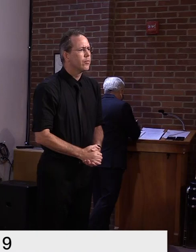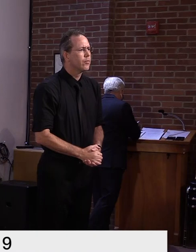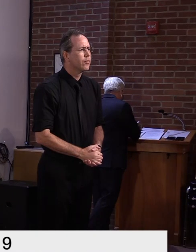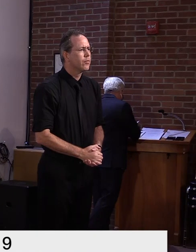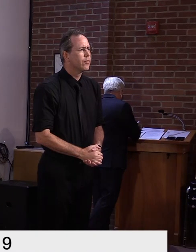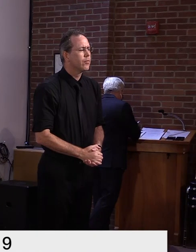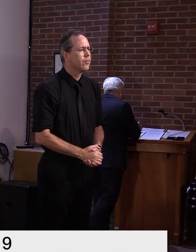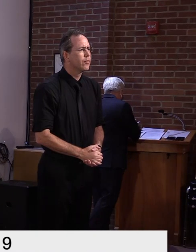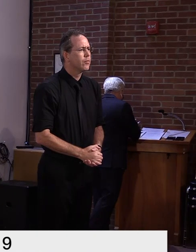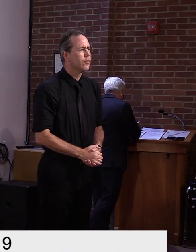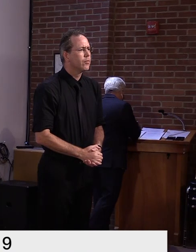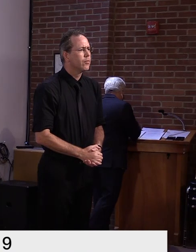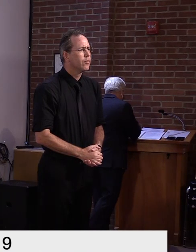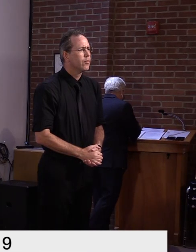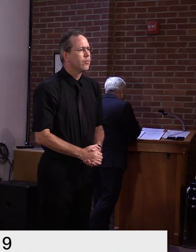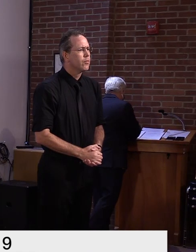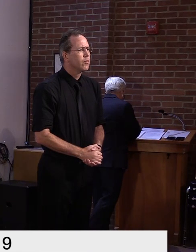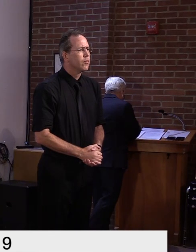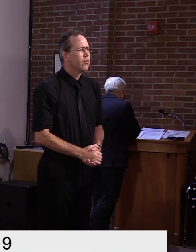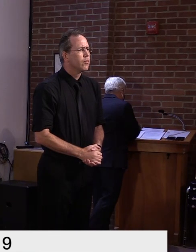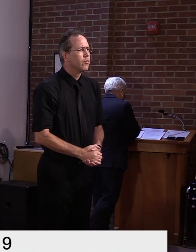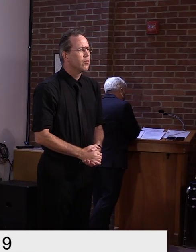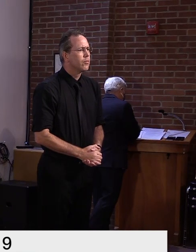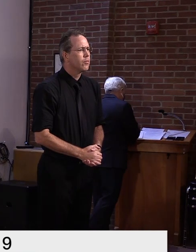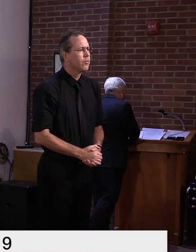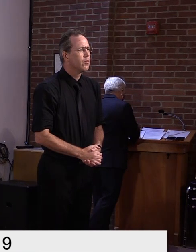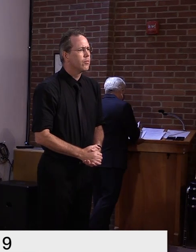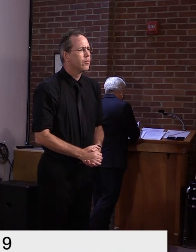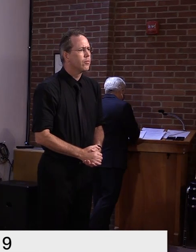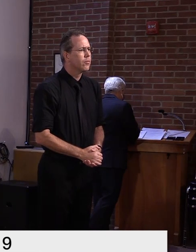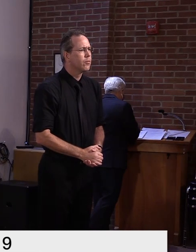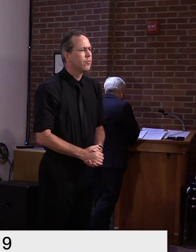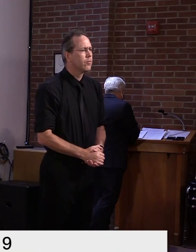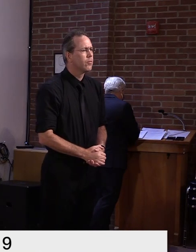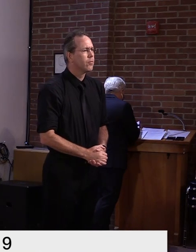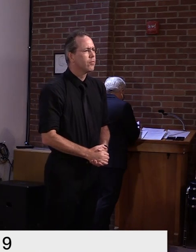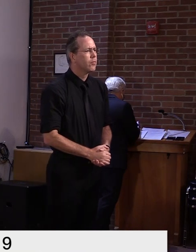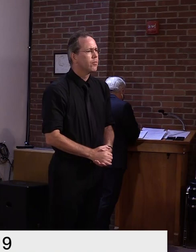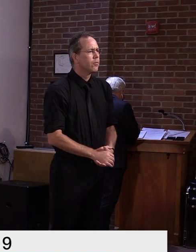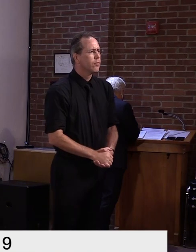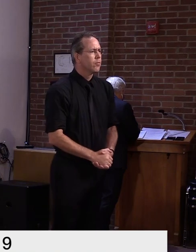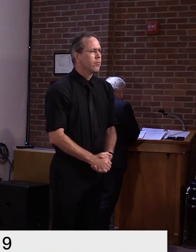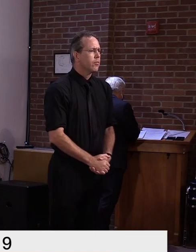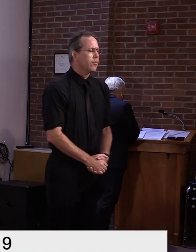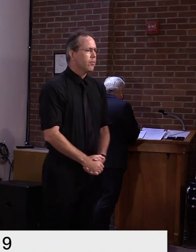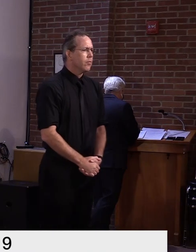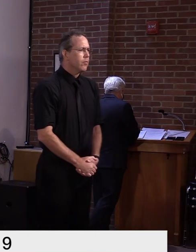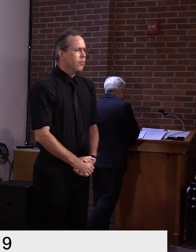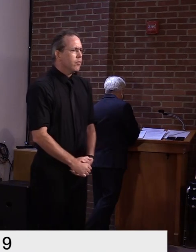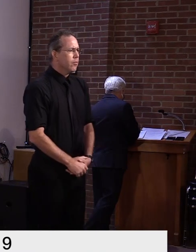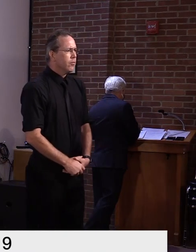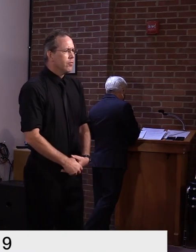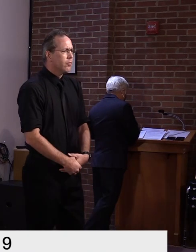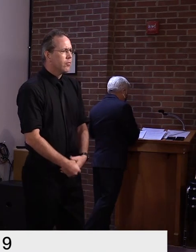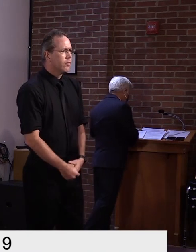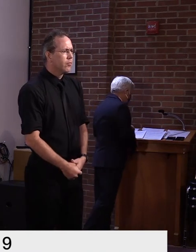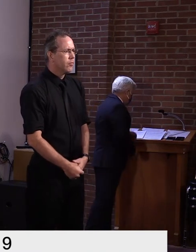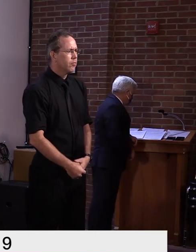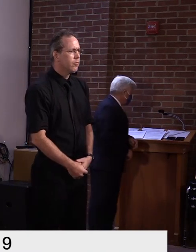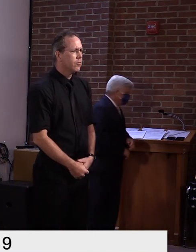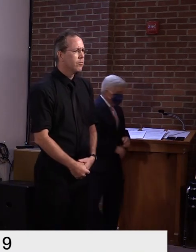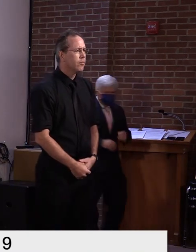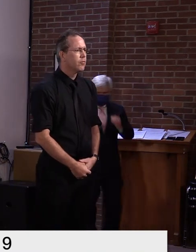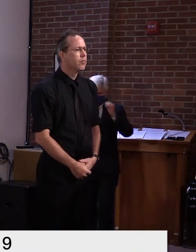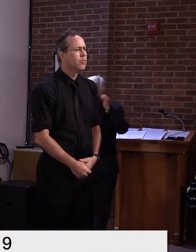least to house out-of-state prisoners in Mississippi, and I'm wondering if the state is looking to renew the contract, and if so, for how long?